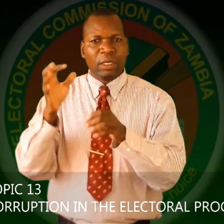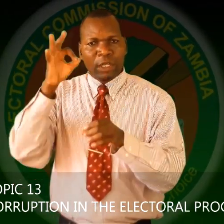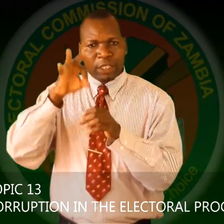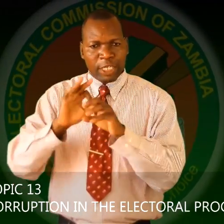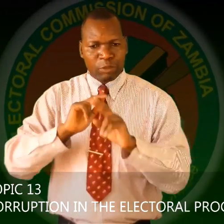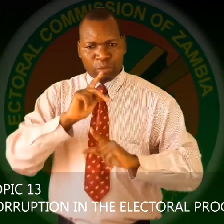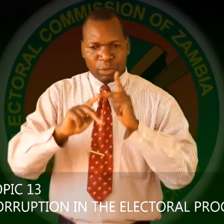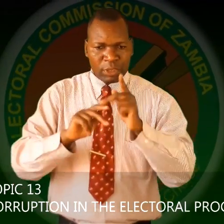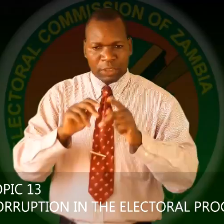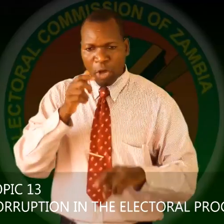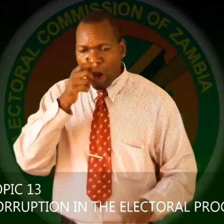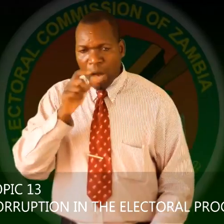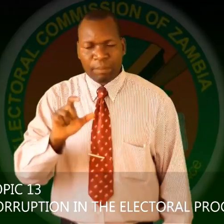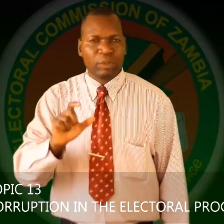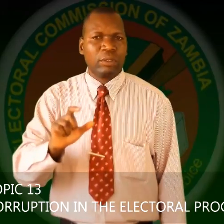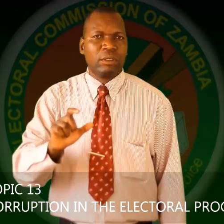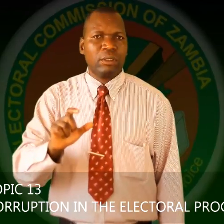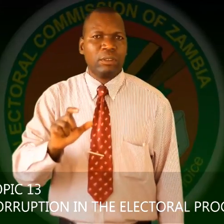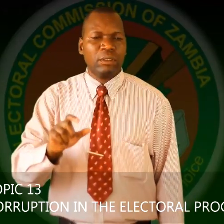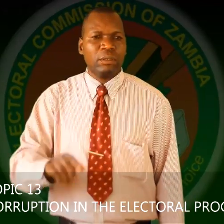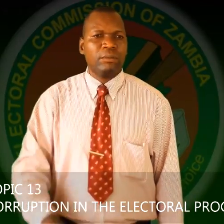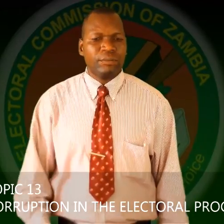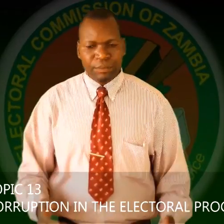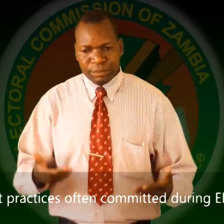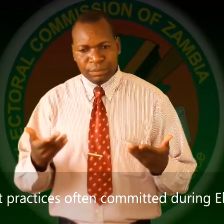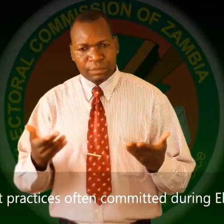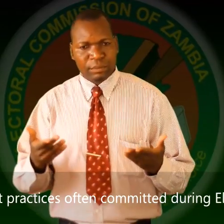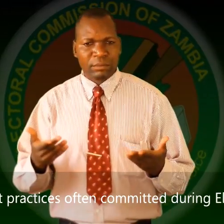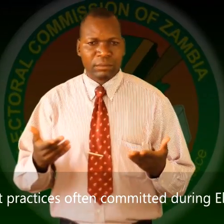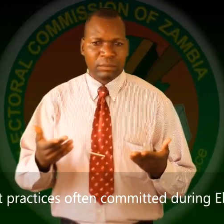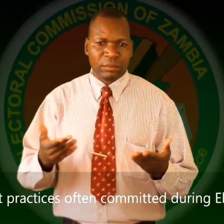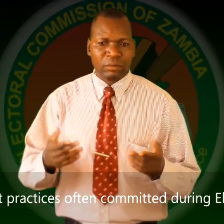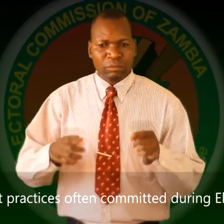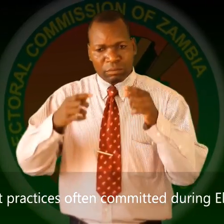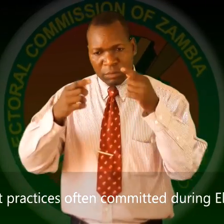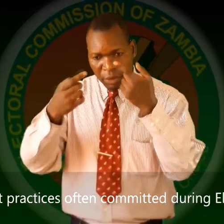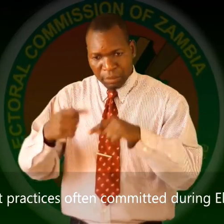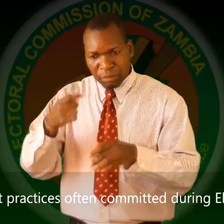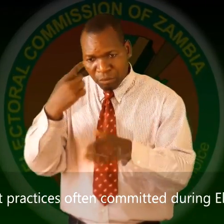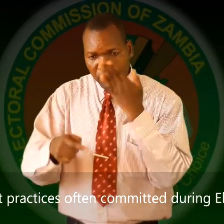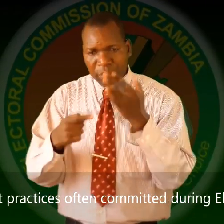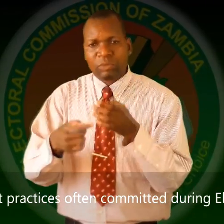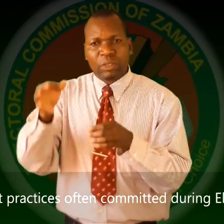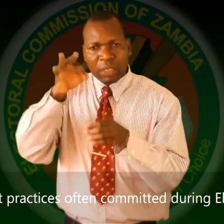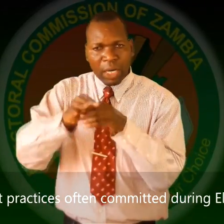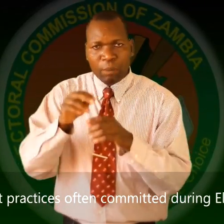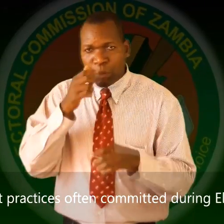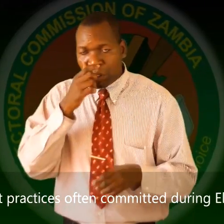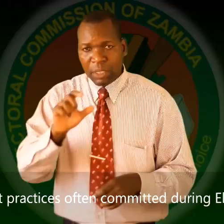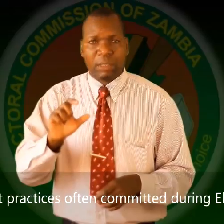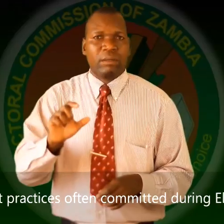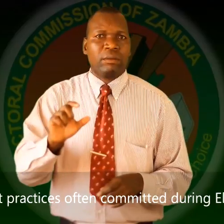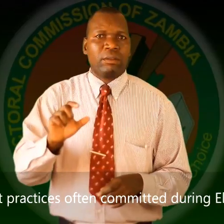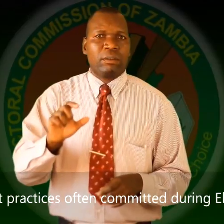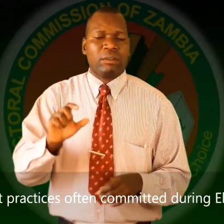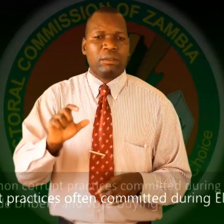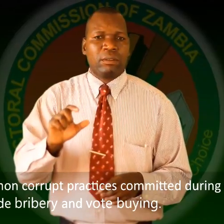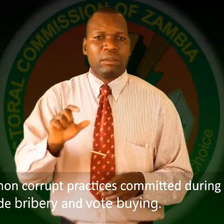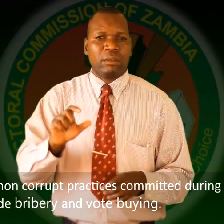Corruption in the electoral process. Corrupt practices often committed during elections. Common